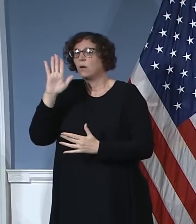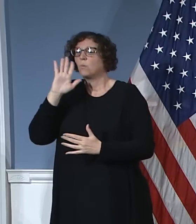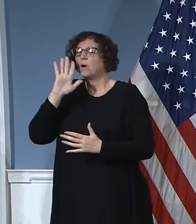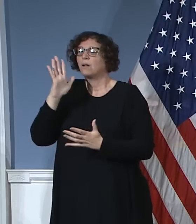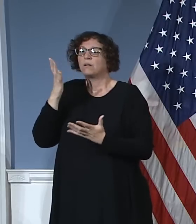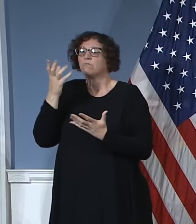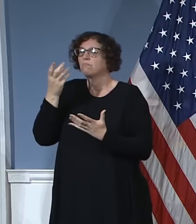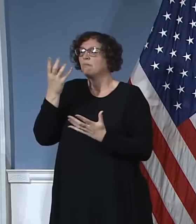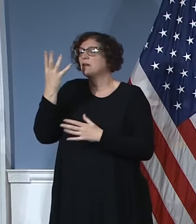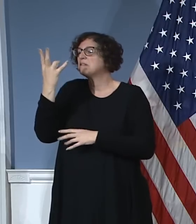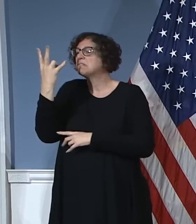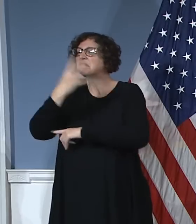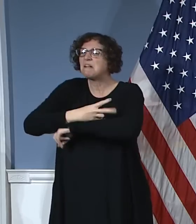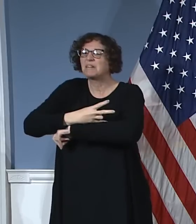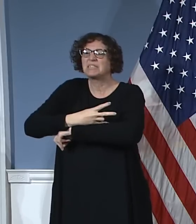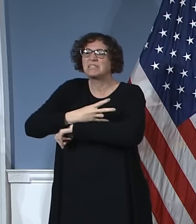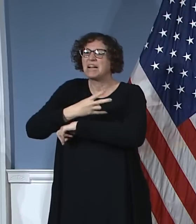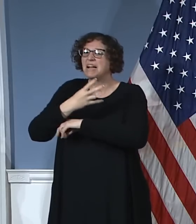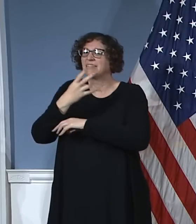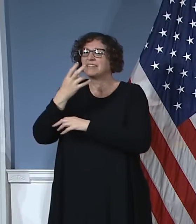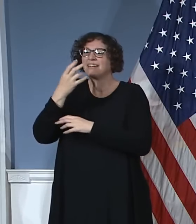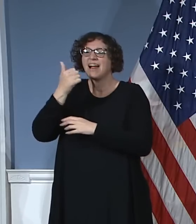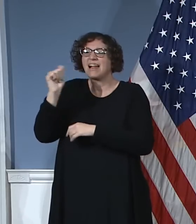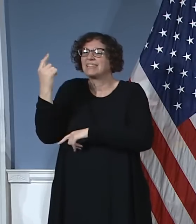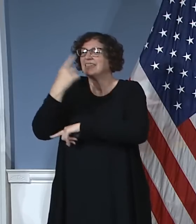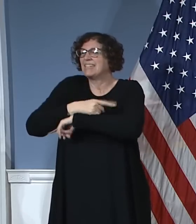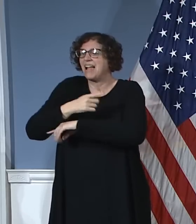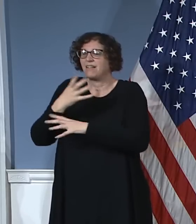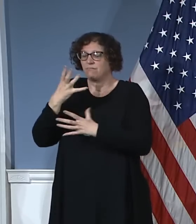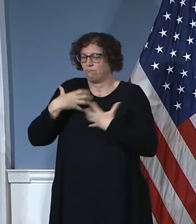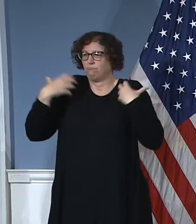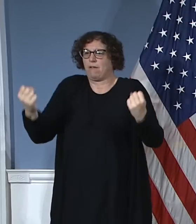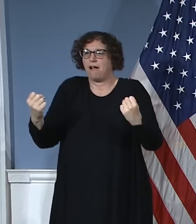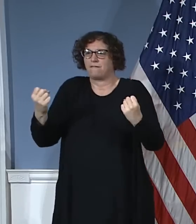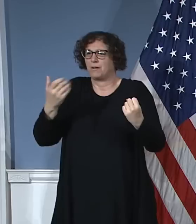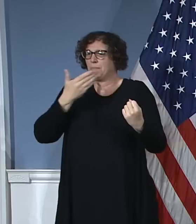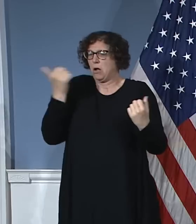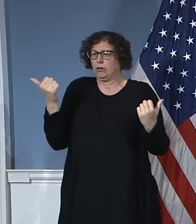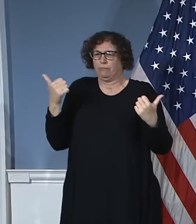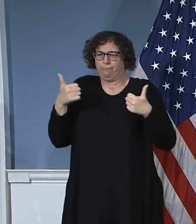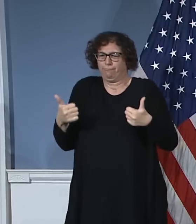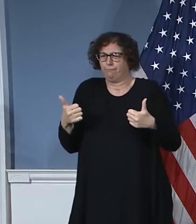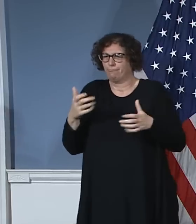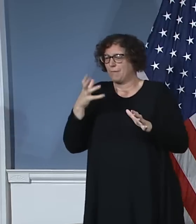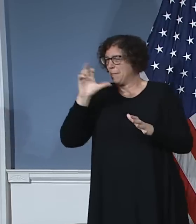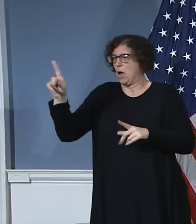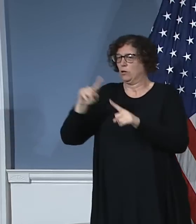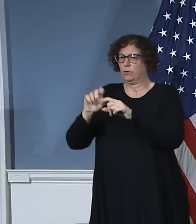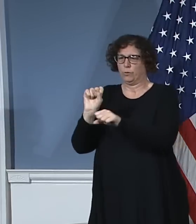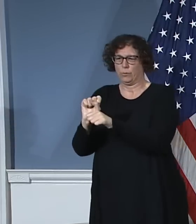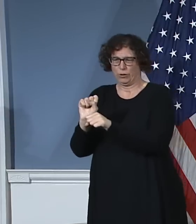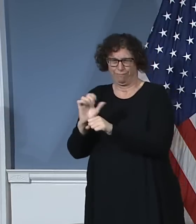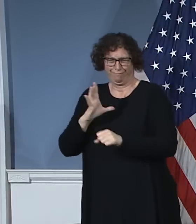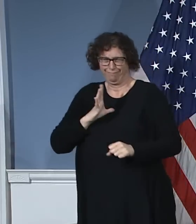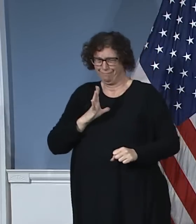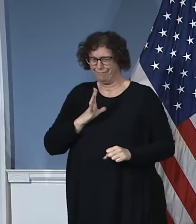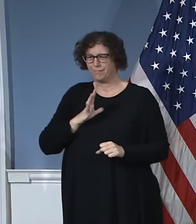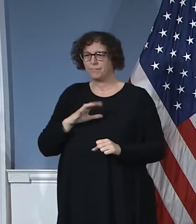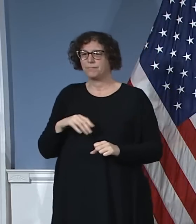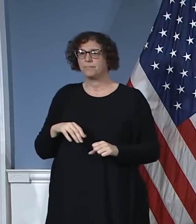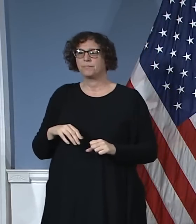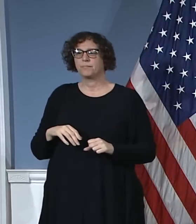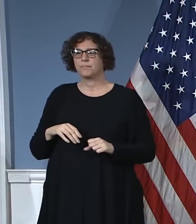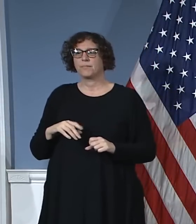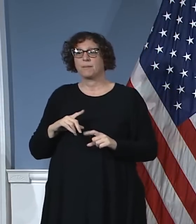10 days, but at the end of that 7 to 10 days, they will be right back in uniform, right back at their post. So this is a number that goes up, but will have